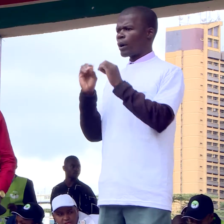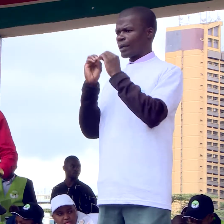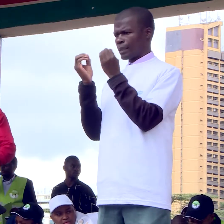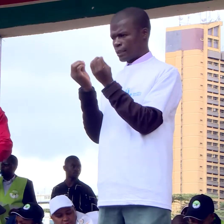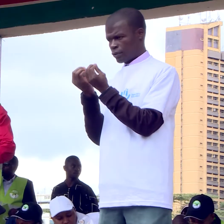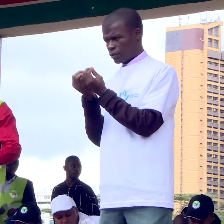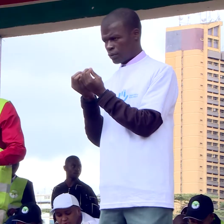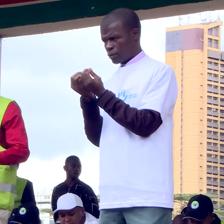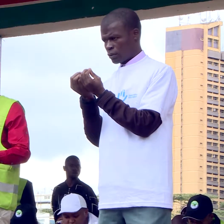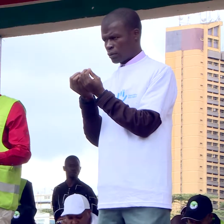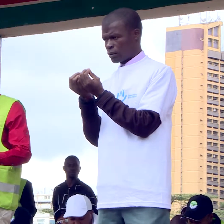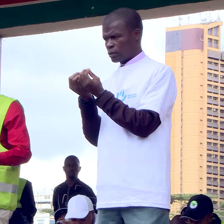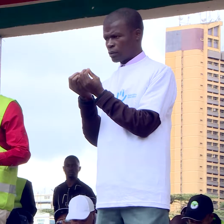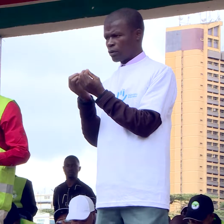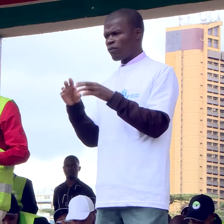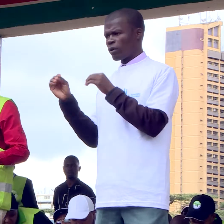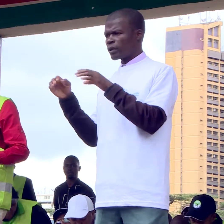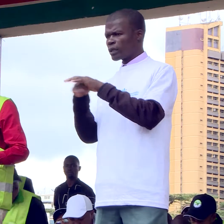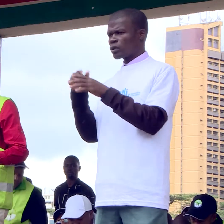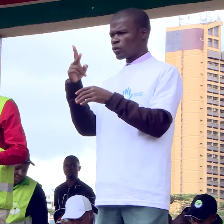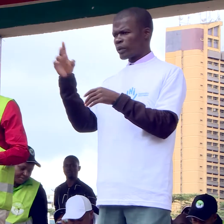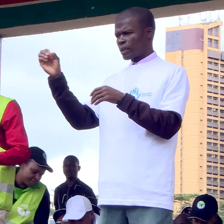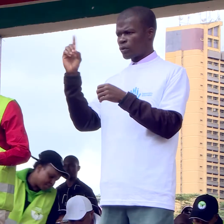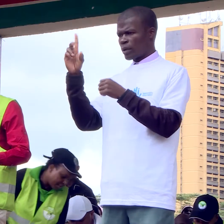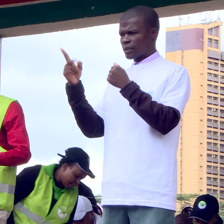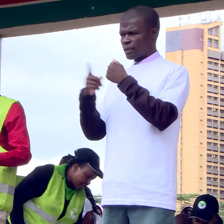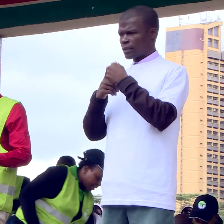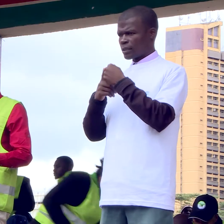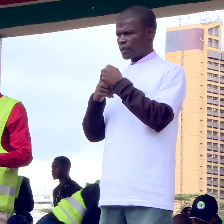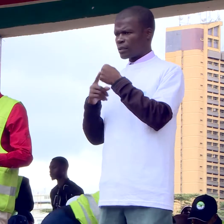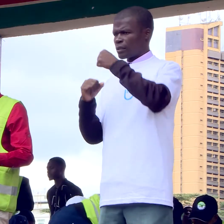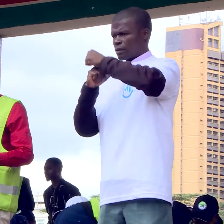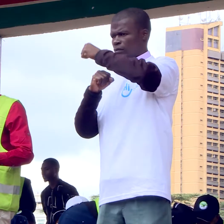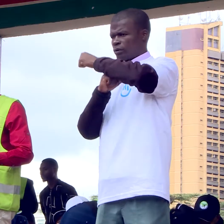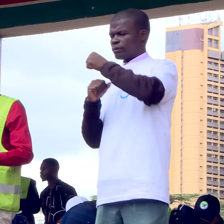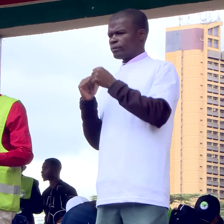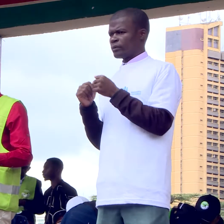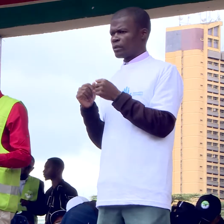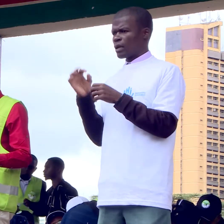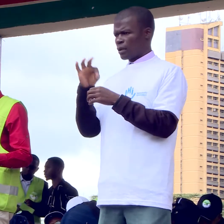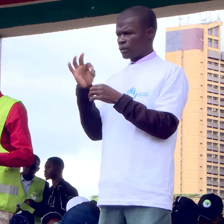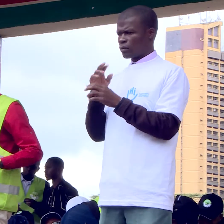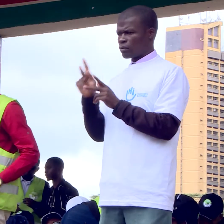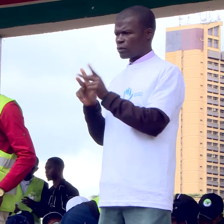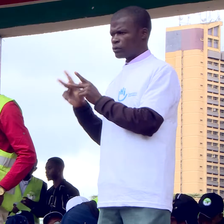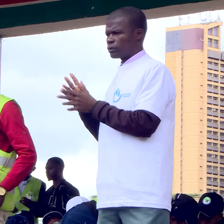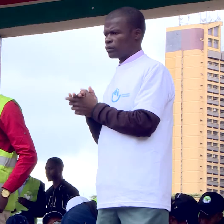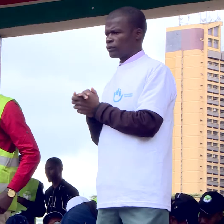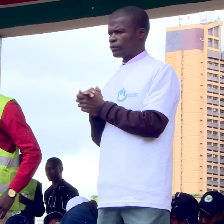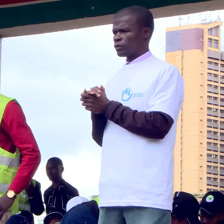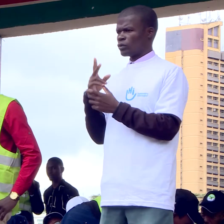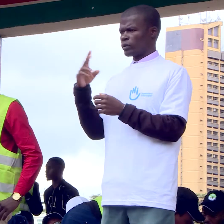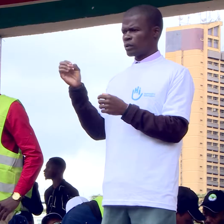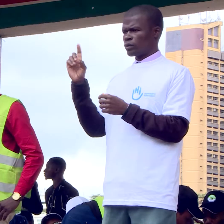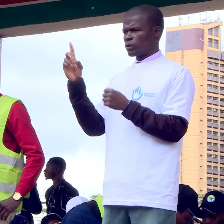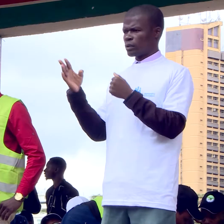in late 2016 with the aim of mainstreaming, supporting the Commission to mainstream the youth inclusion in the electoral process. So during this 2019